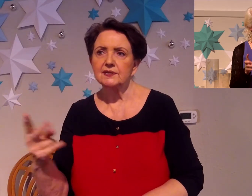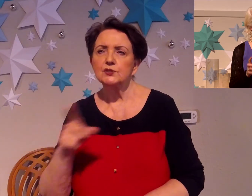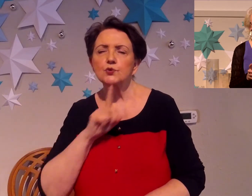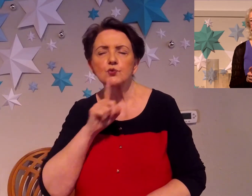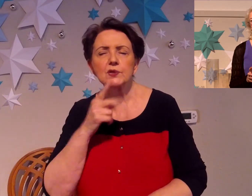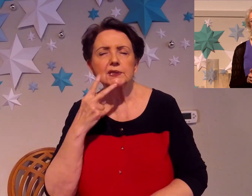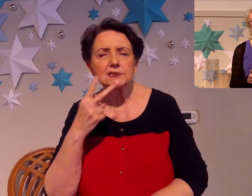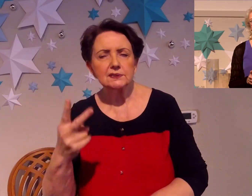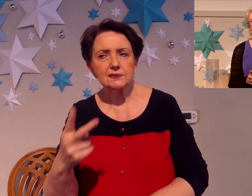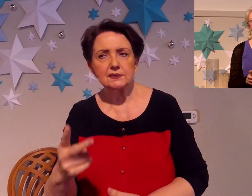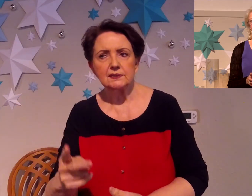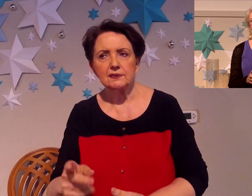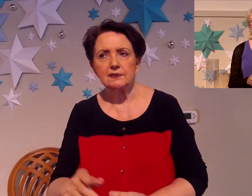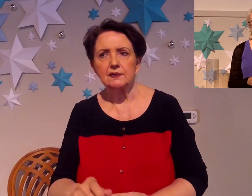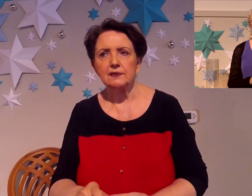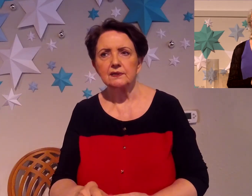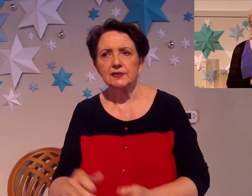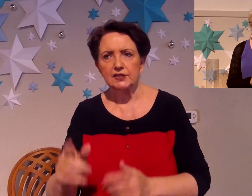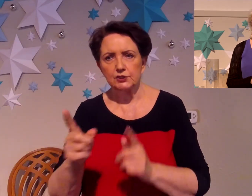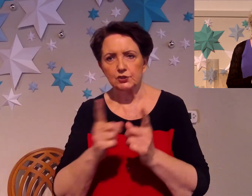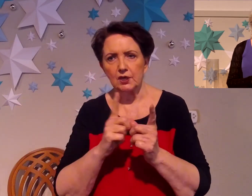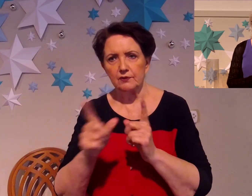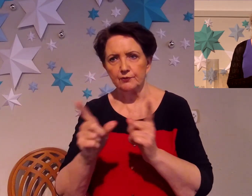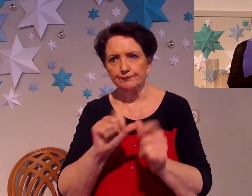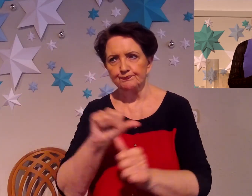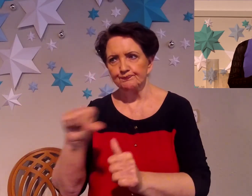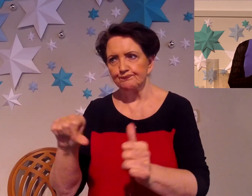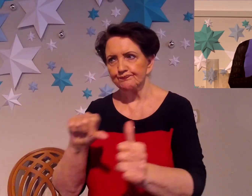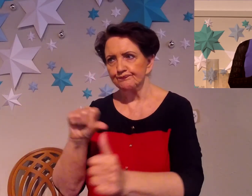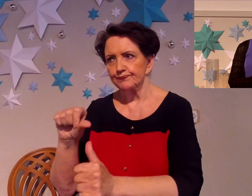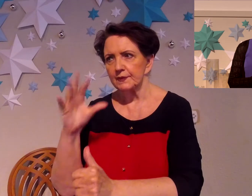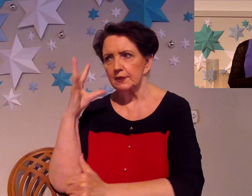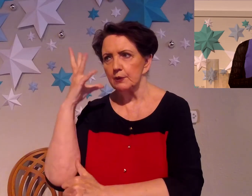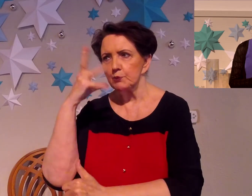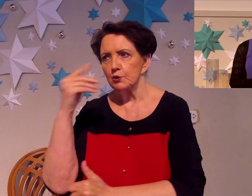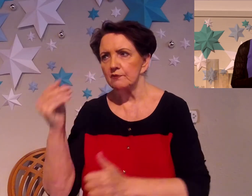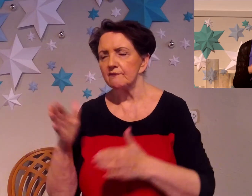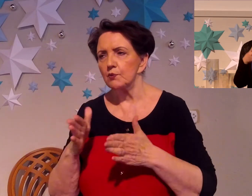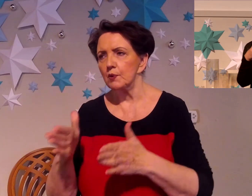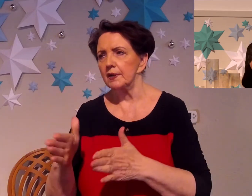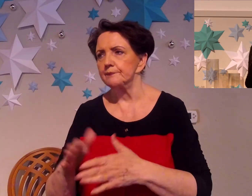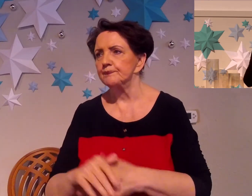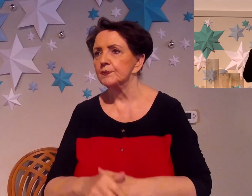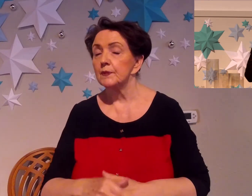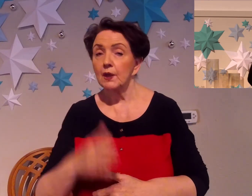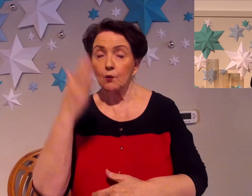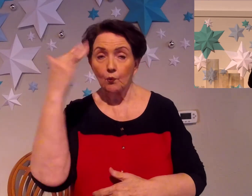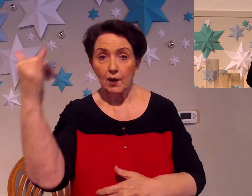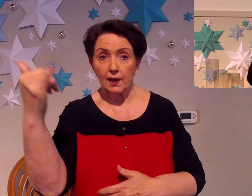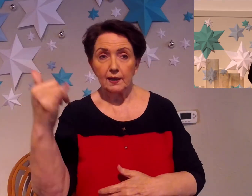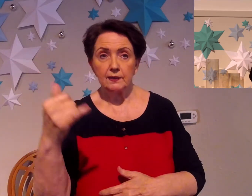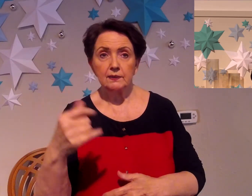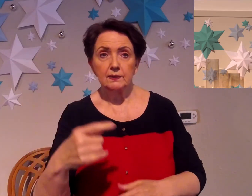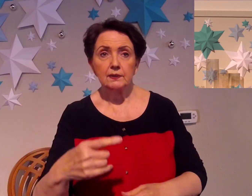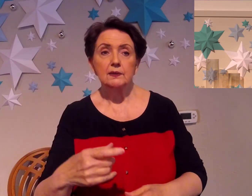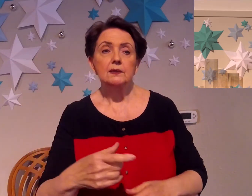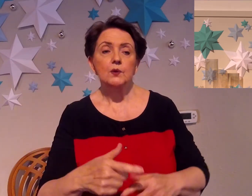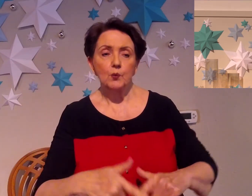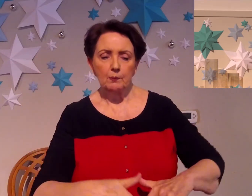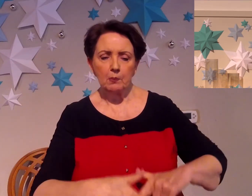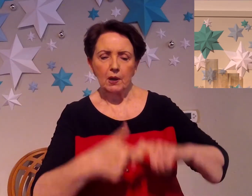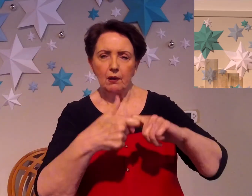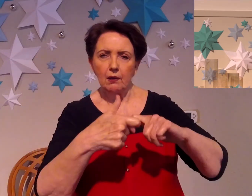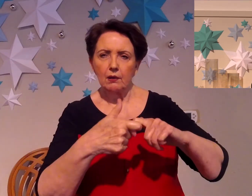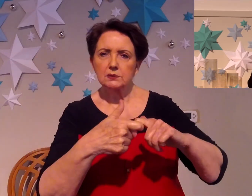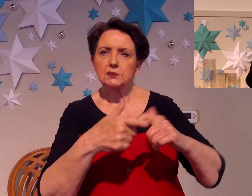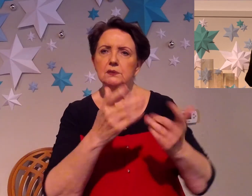really see each other in a beautiful way. Why? Because we pause, we stop for